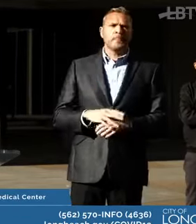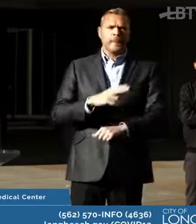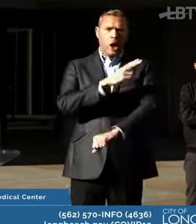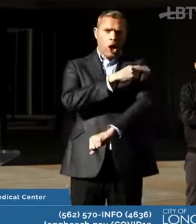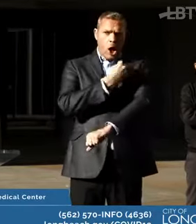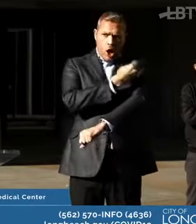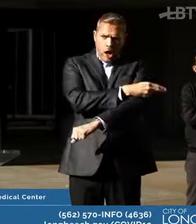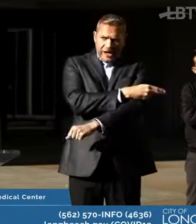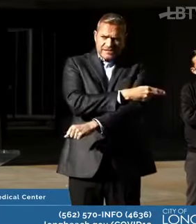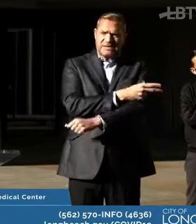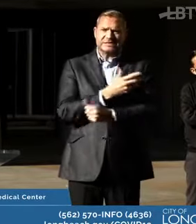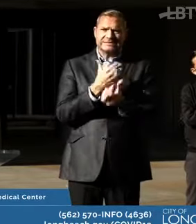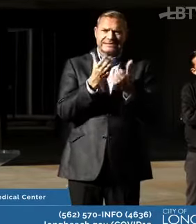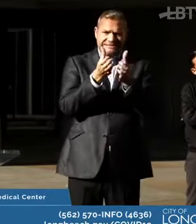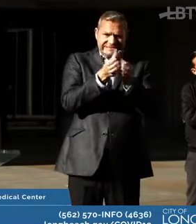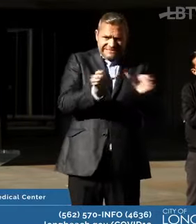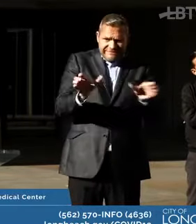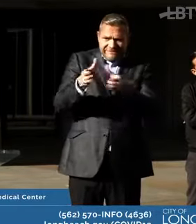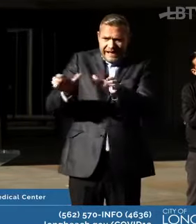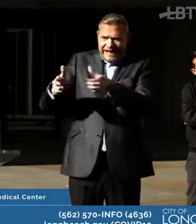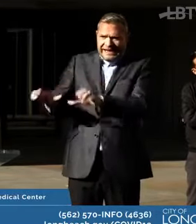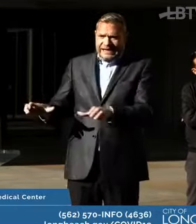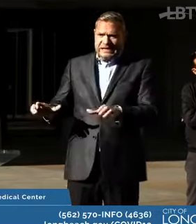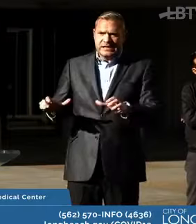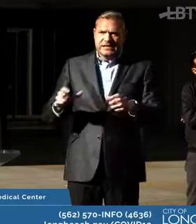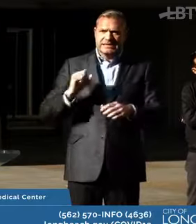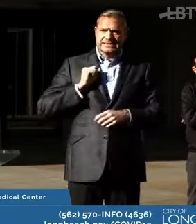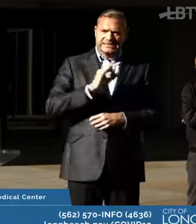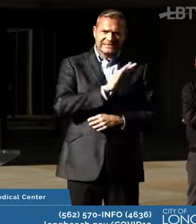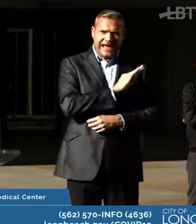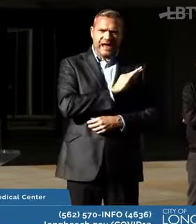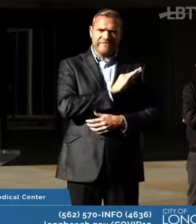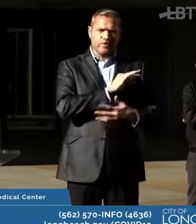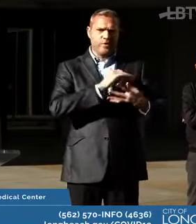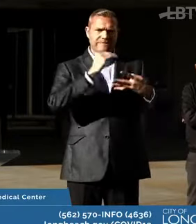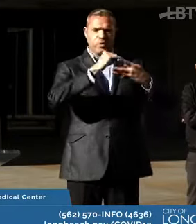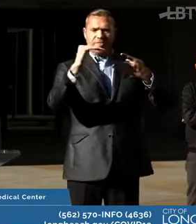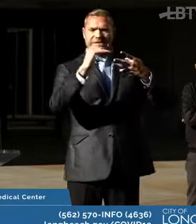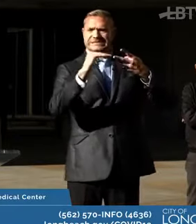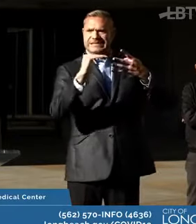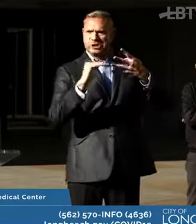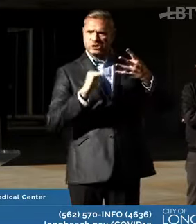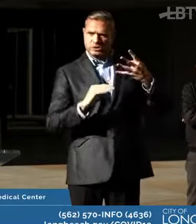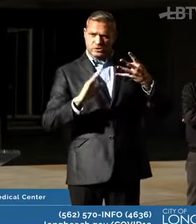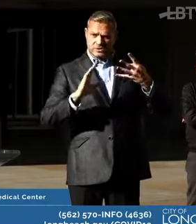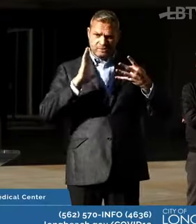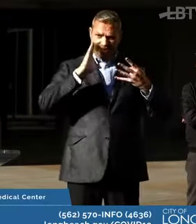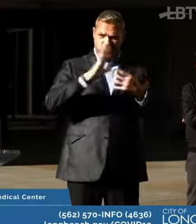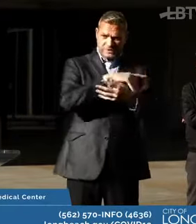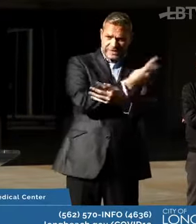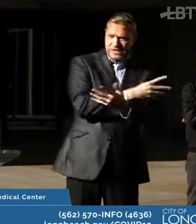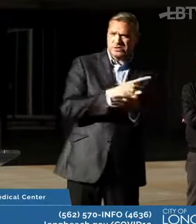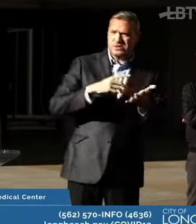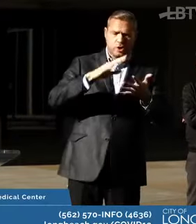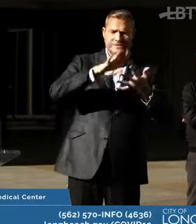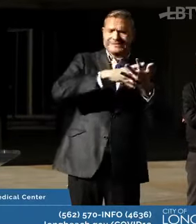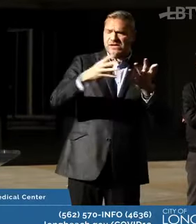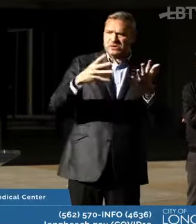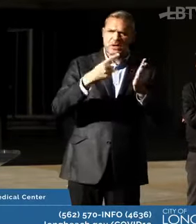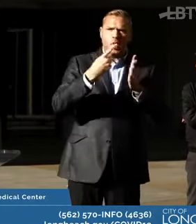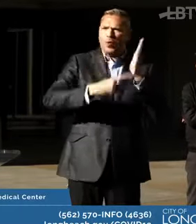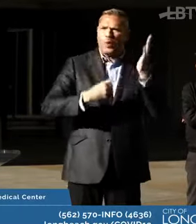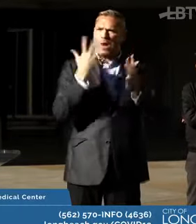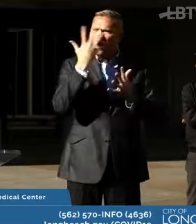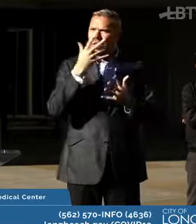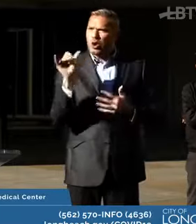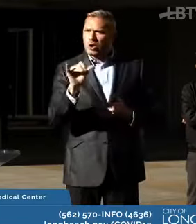dividing staff into subgroups within the tiers that are already in place to help with scheduling? If so, what do those subgroups look like? Absolutely.